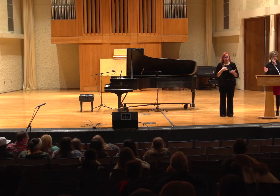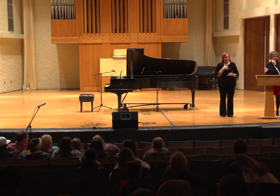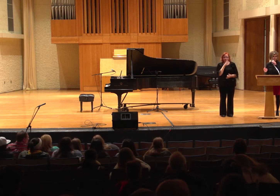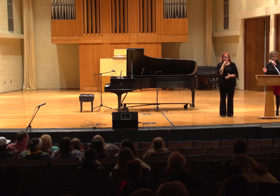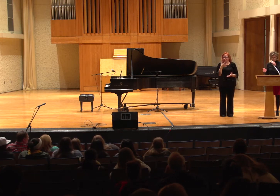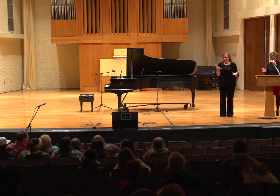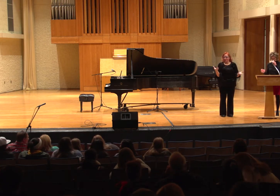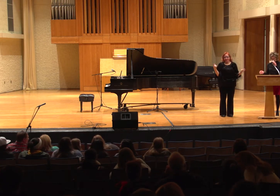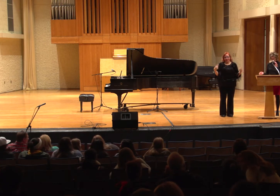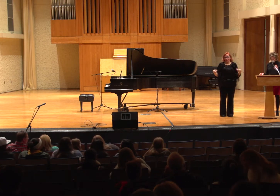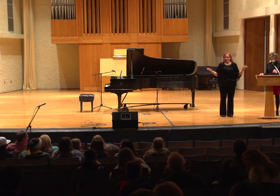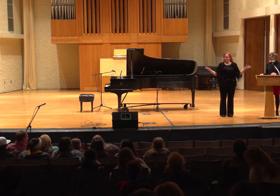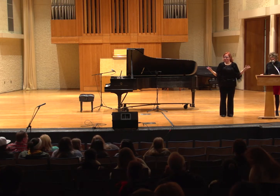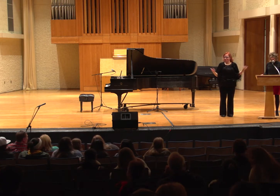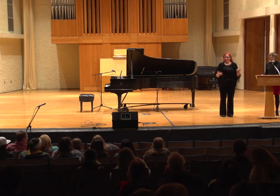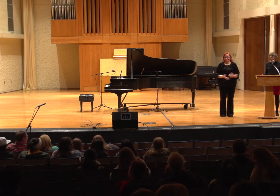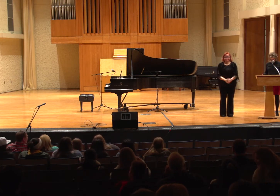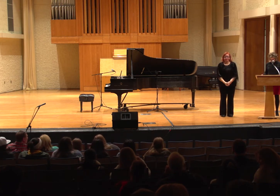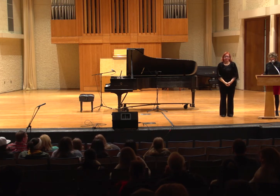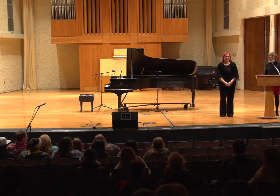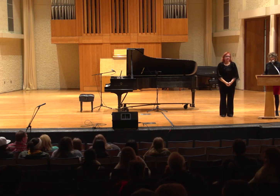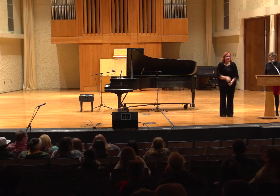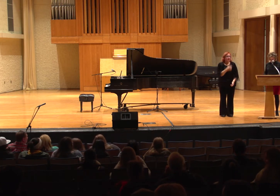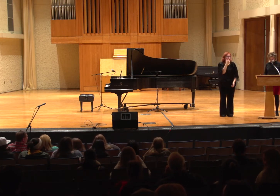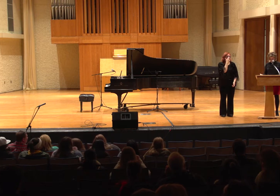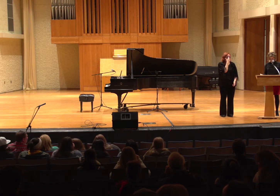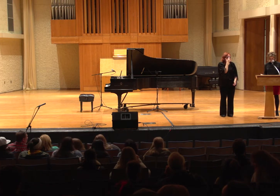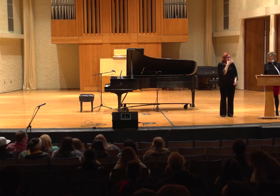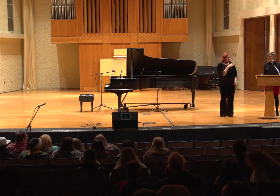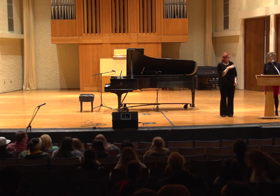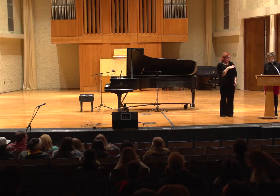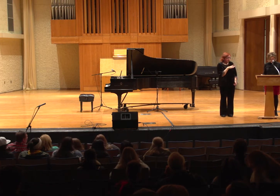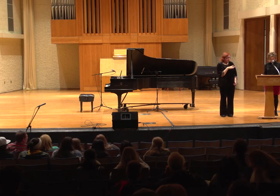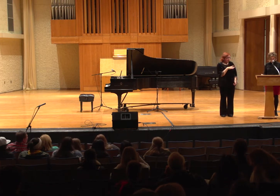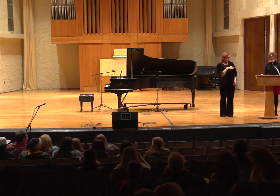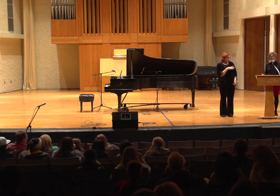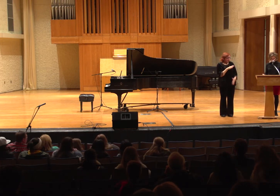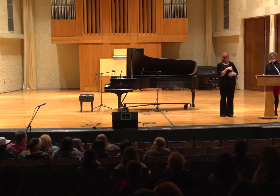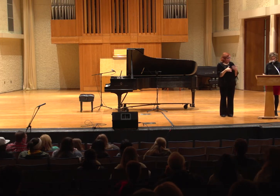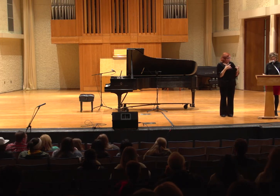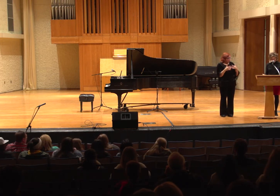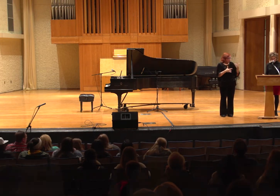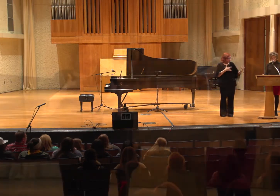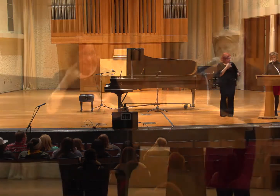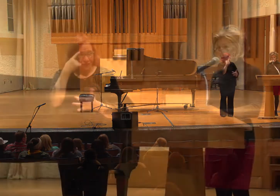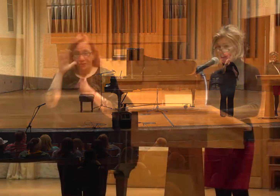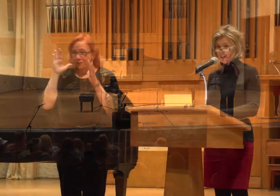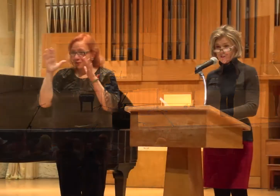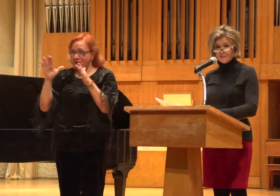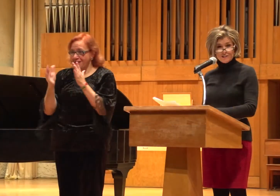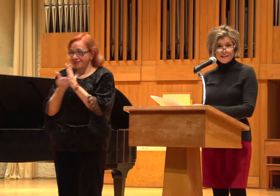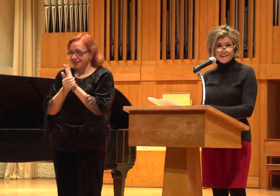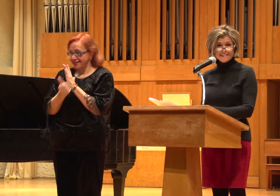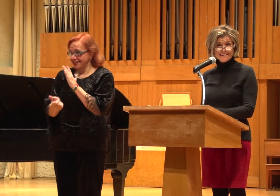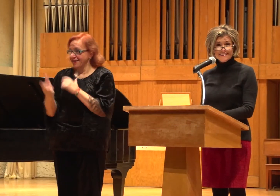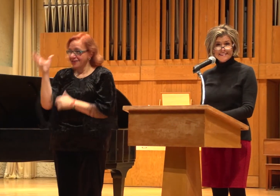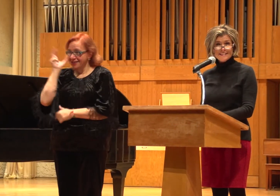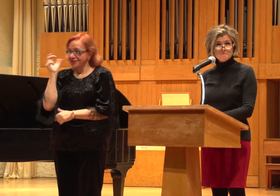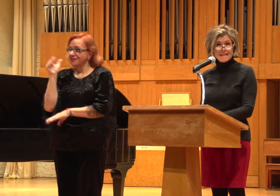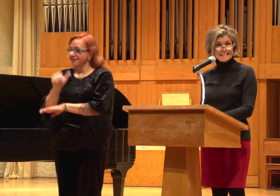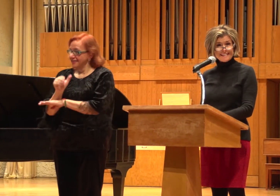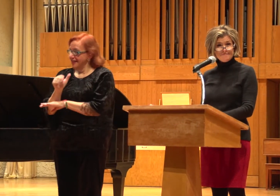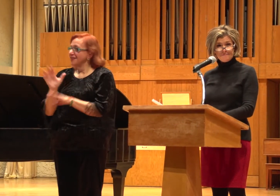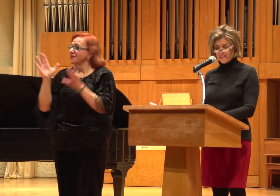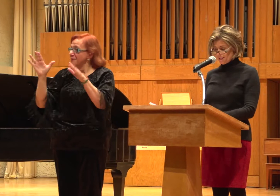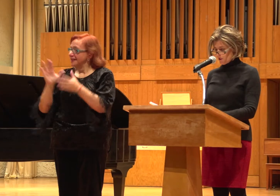Grandmother, it happens. All right. Are you all excited for the wonderful talent you're going to hear here tonight? Isn't